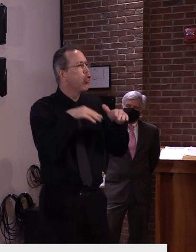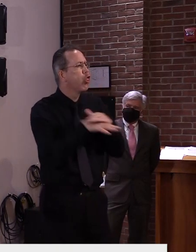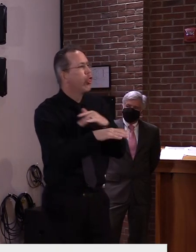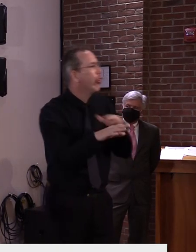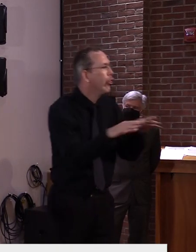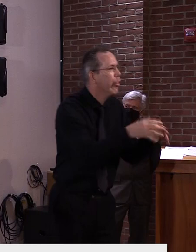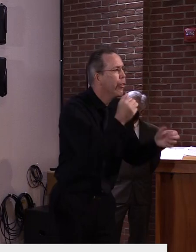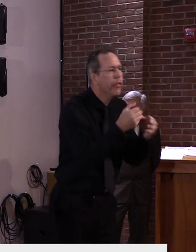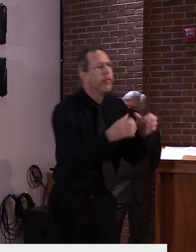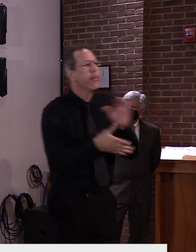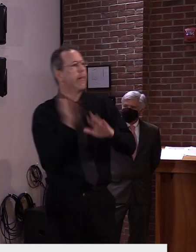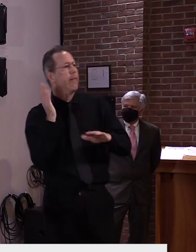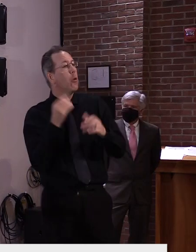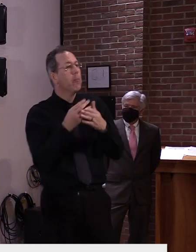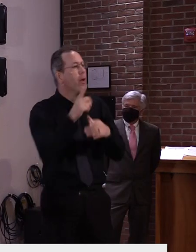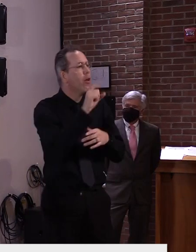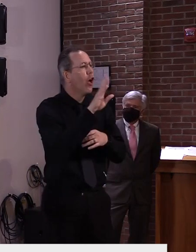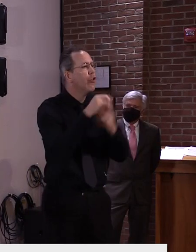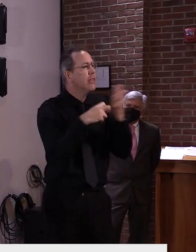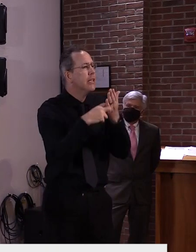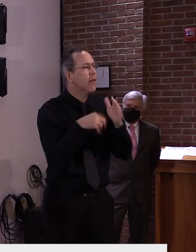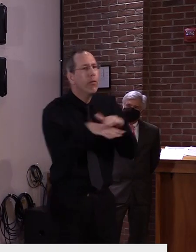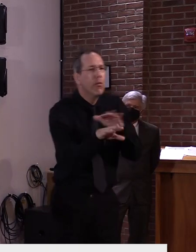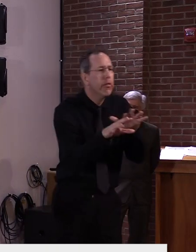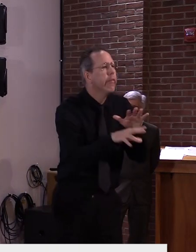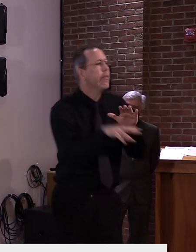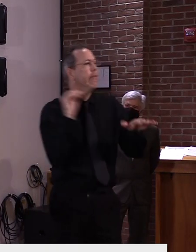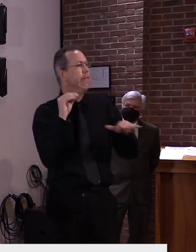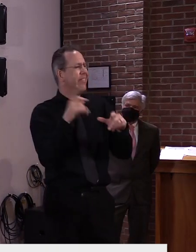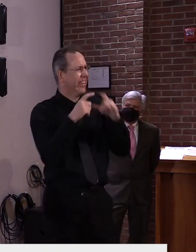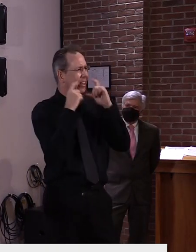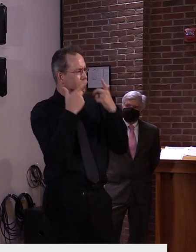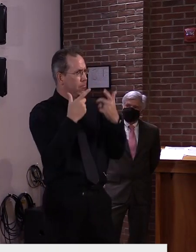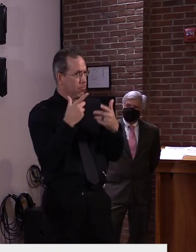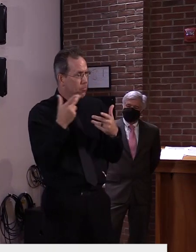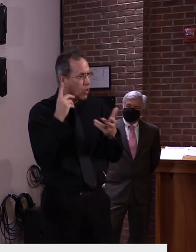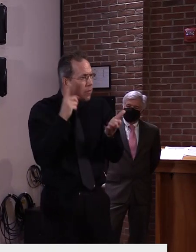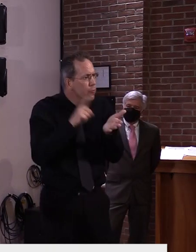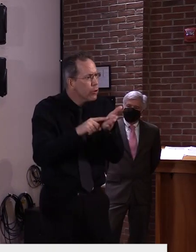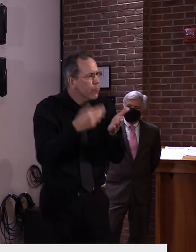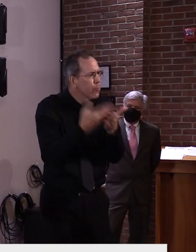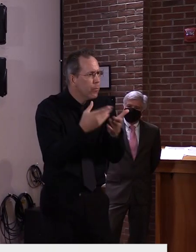hopefully finding people that stay there. Right, it's self-report.